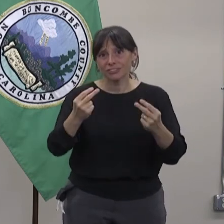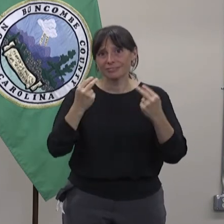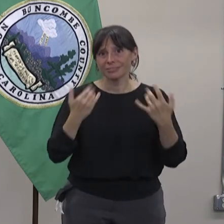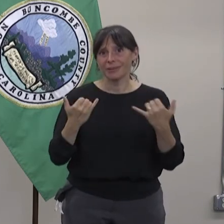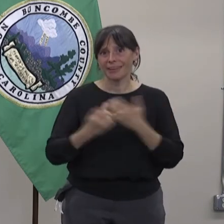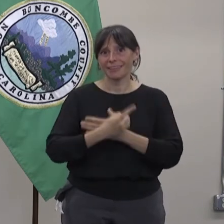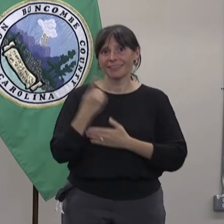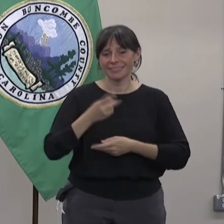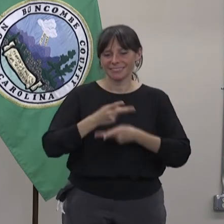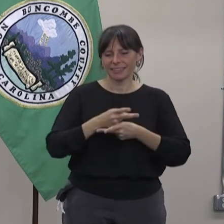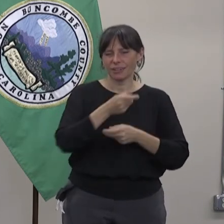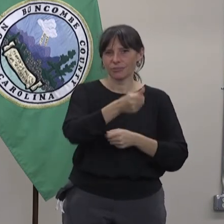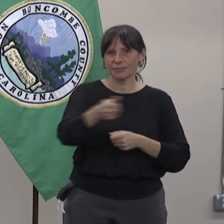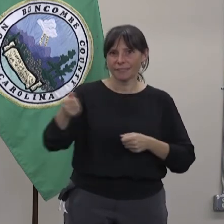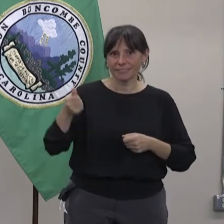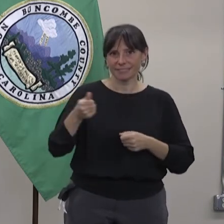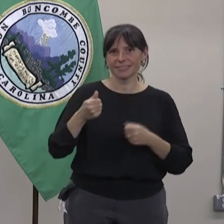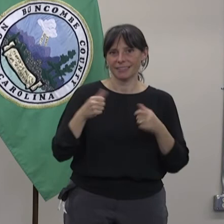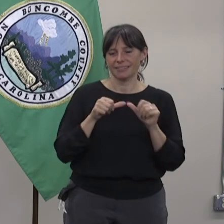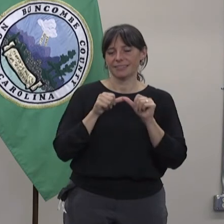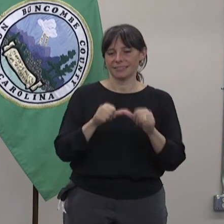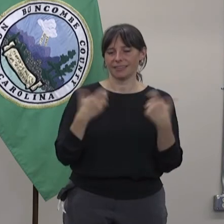healthy.